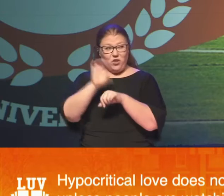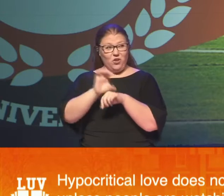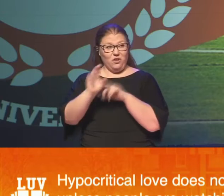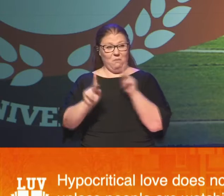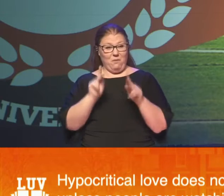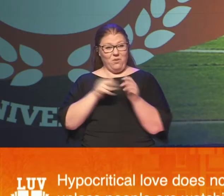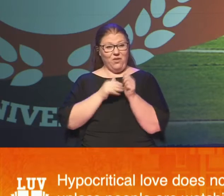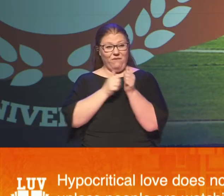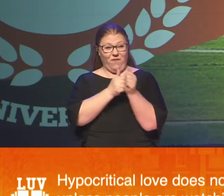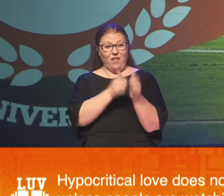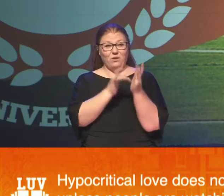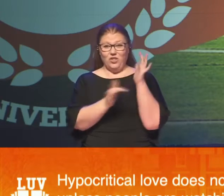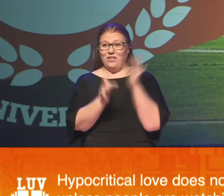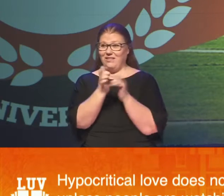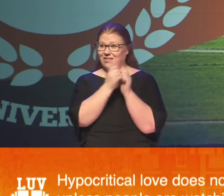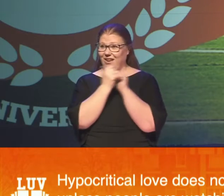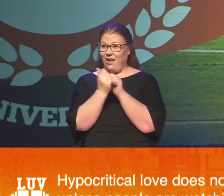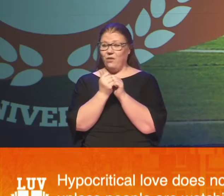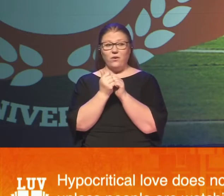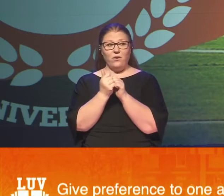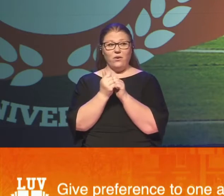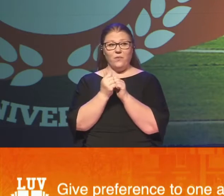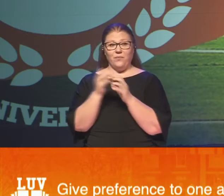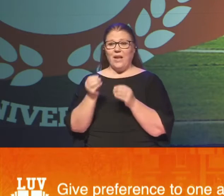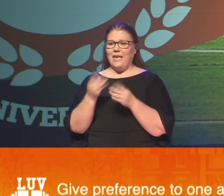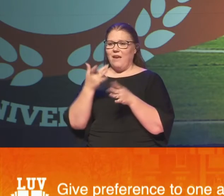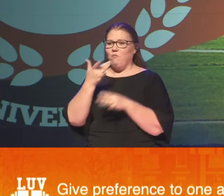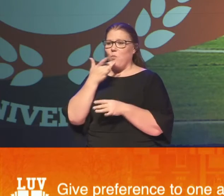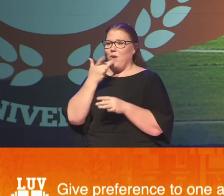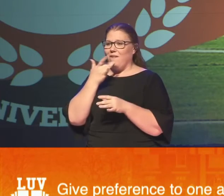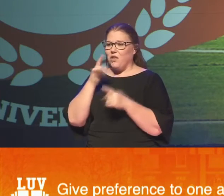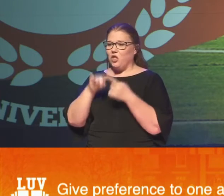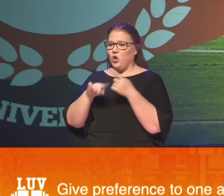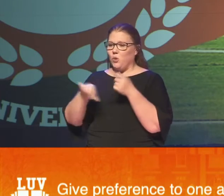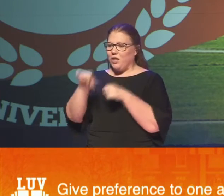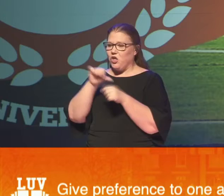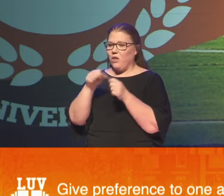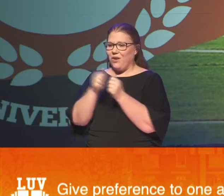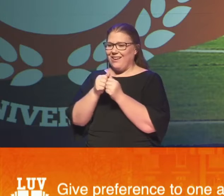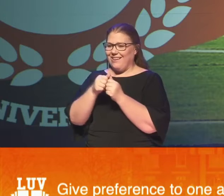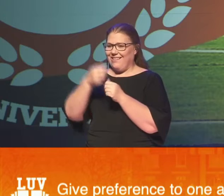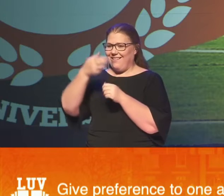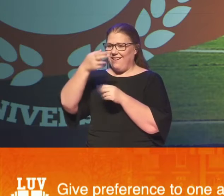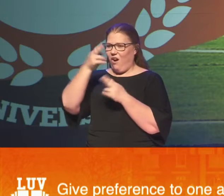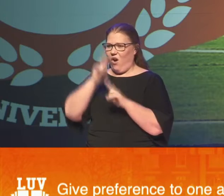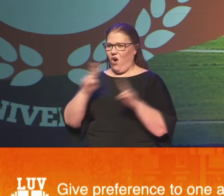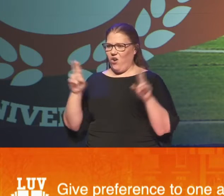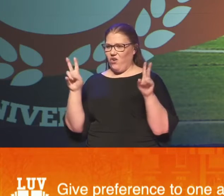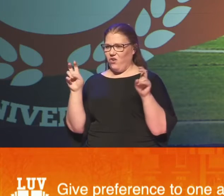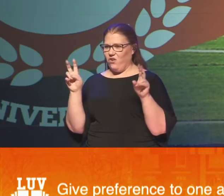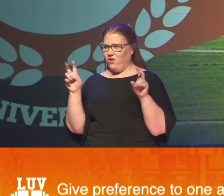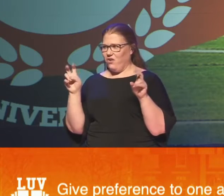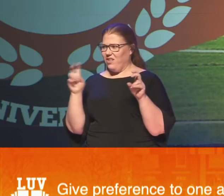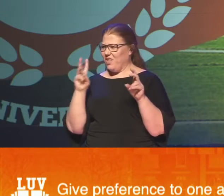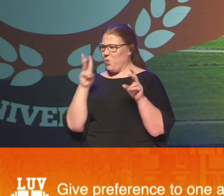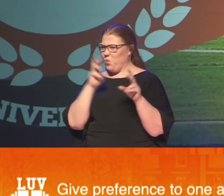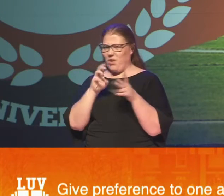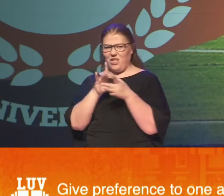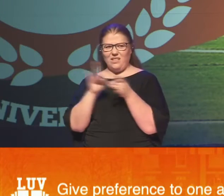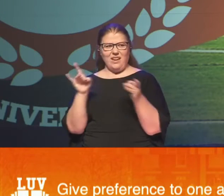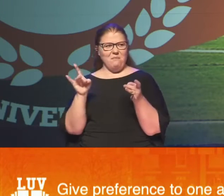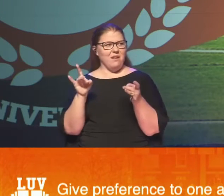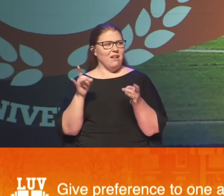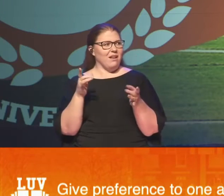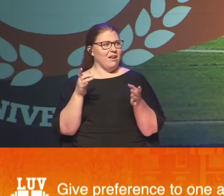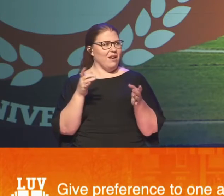together. And then he goes on and he says, give preference to one another in honor. It's kind of a weird statement. It's give preference to one another in honor. I think